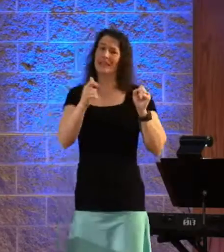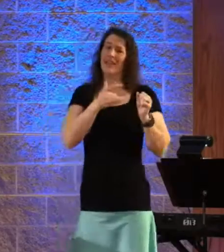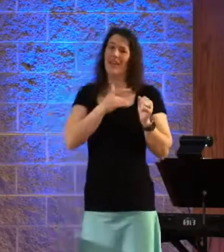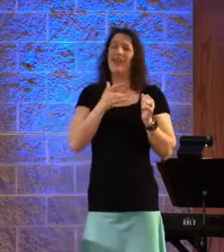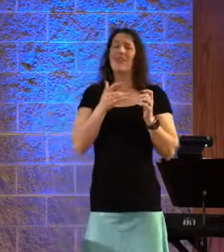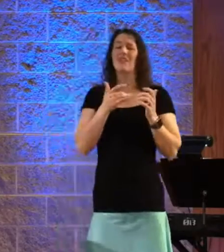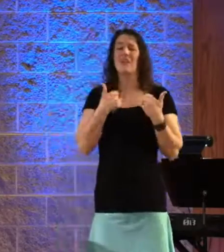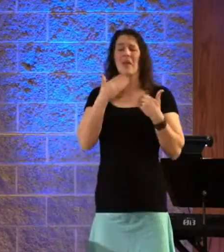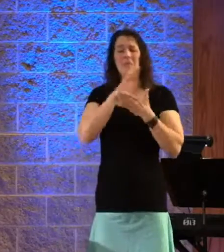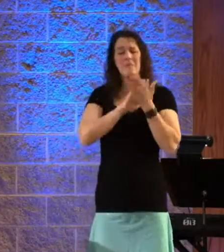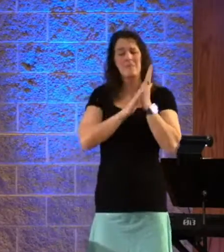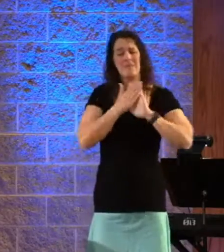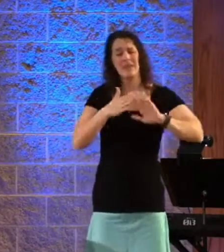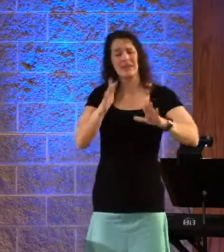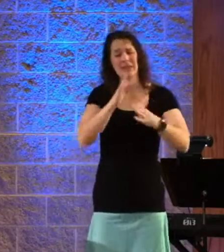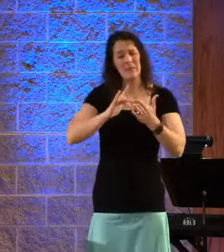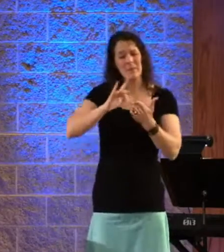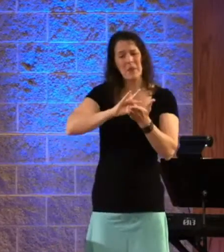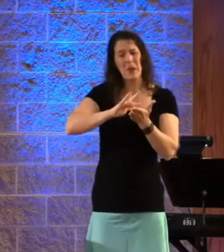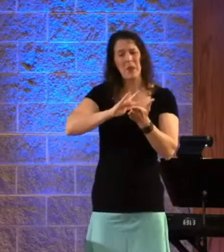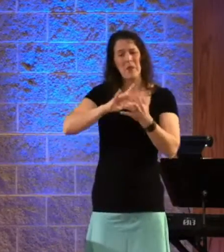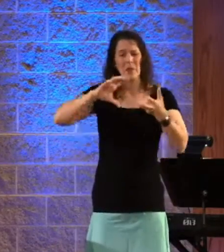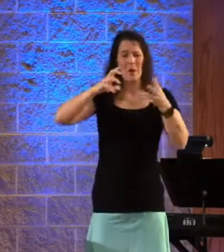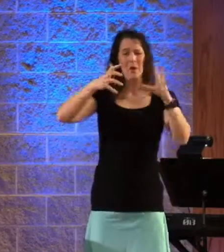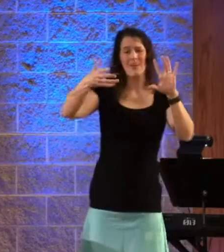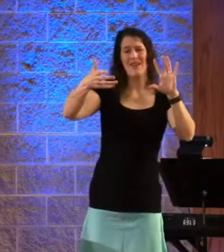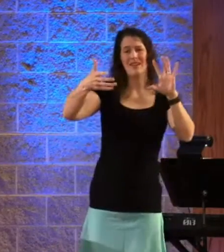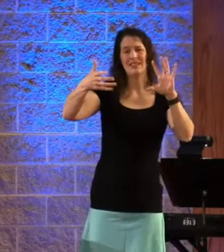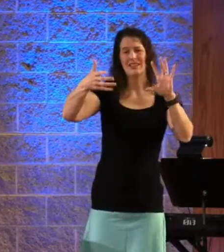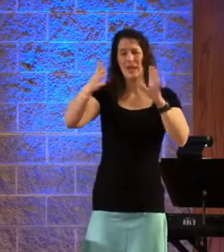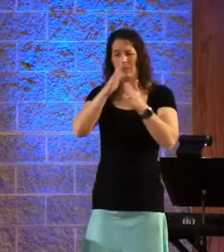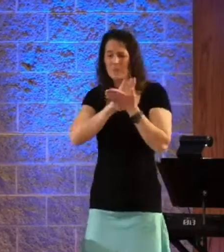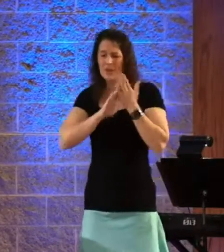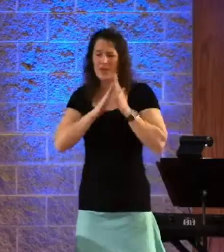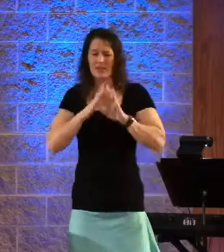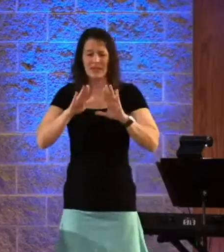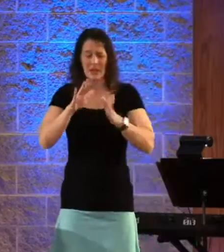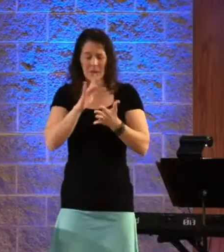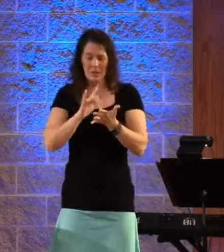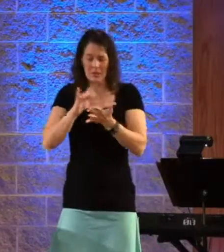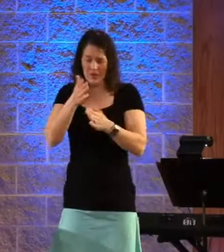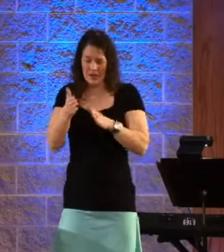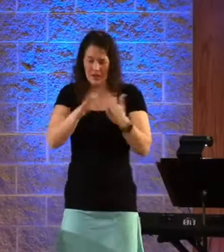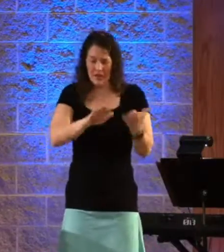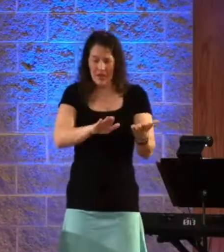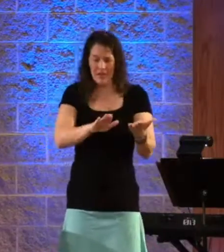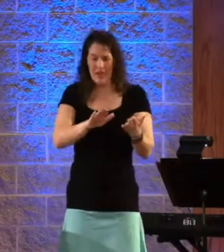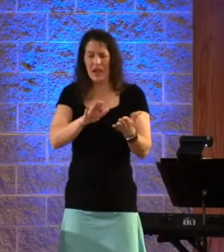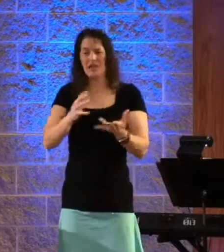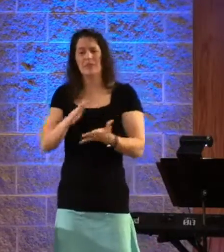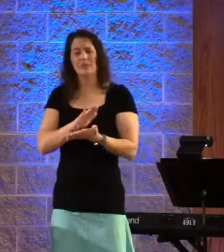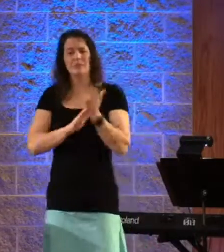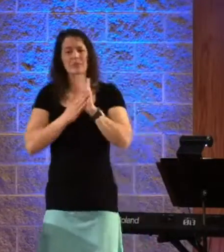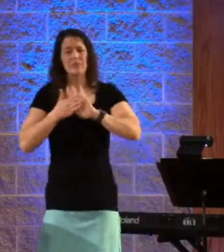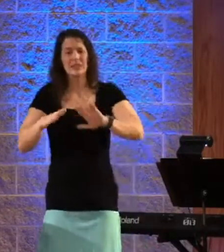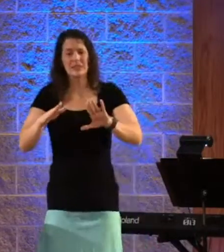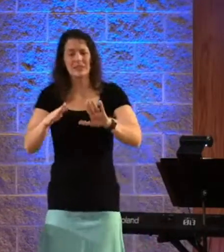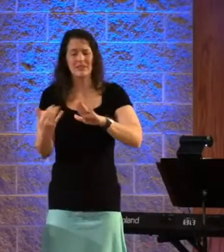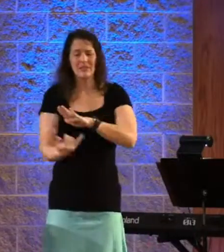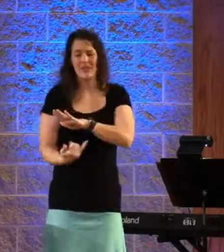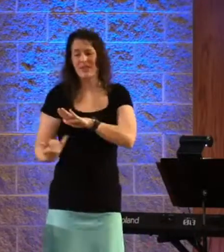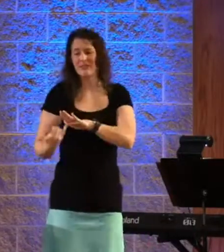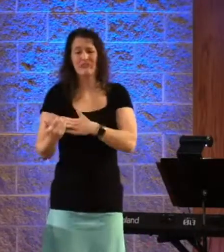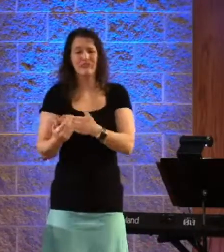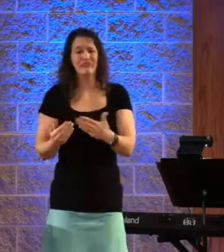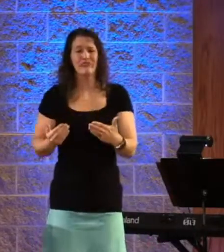the chaos. We can have peace in the midst of death. We can have peace in the midst of isolation. And Lord, may we be